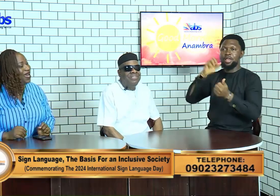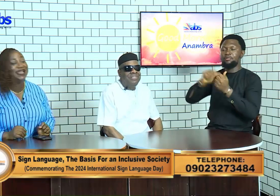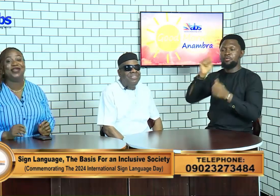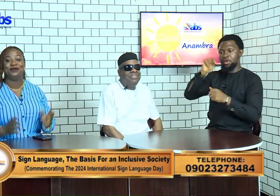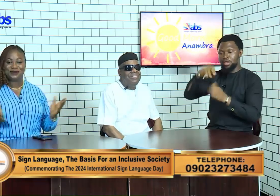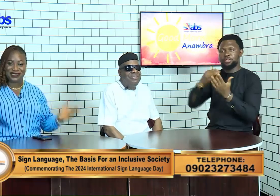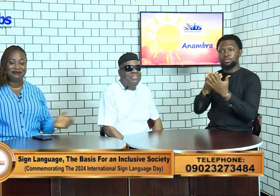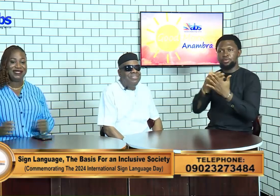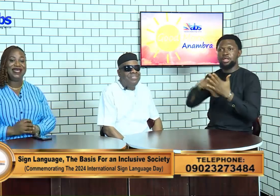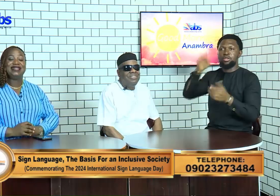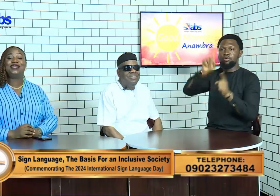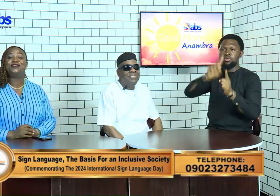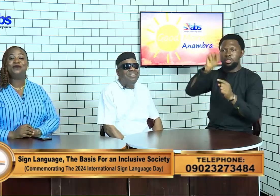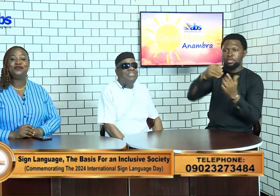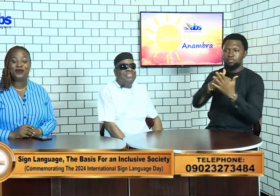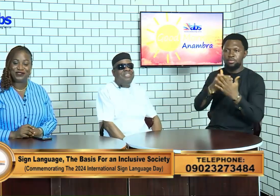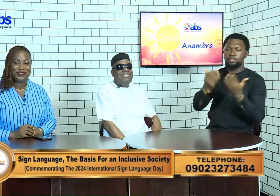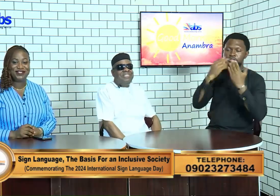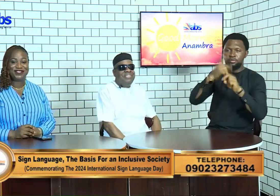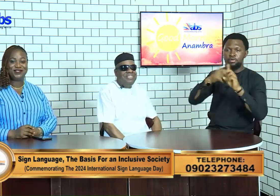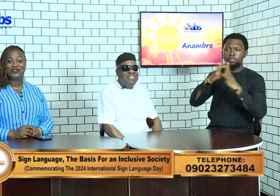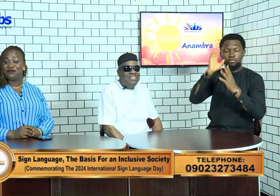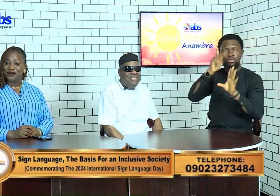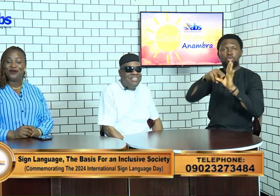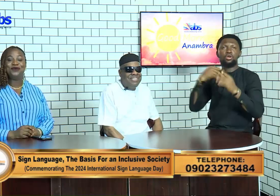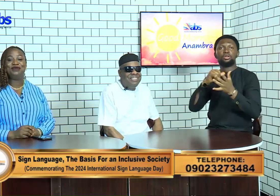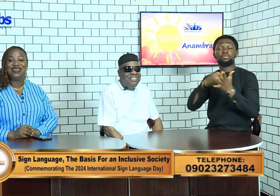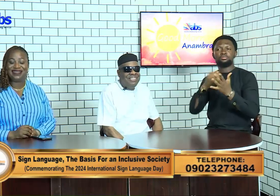money and they also need money. Thank you so much for joining us on the show.